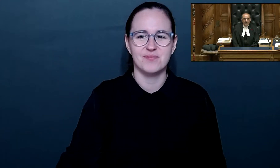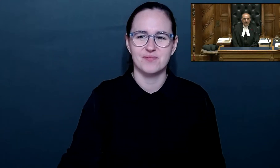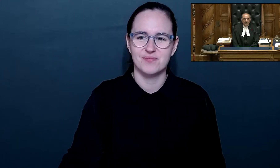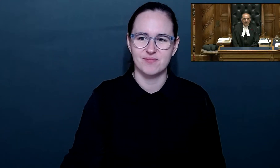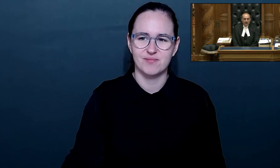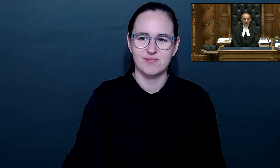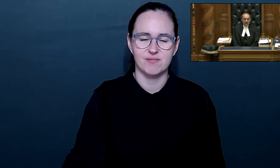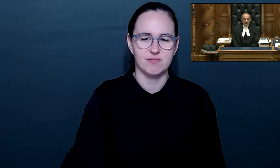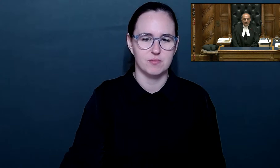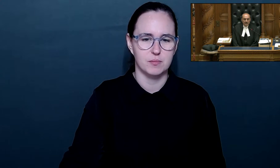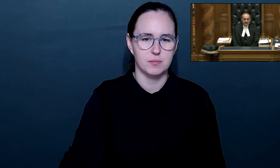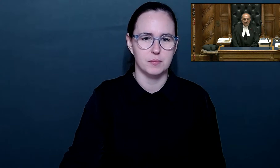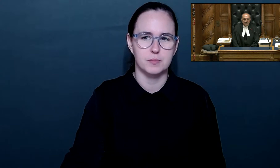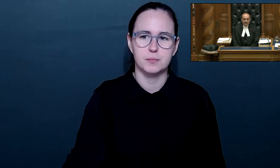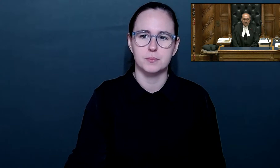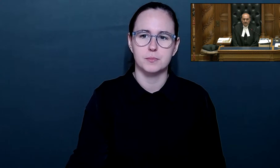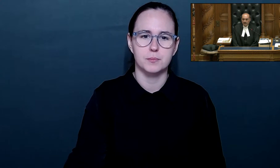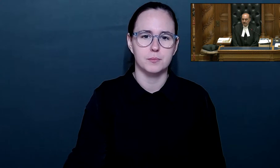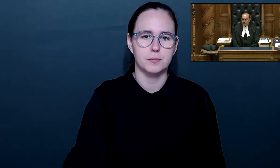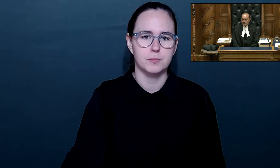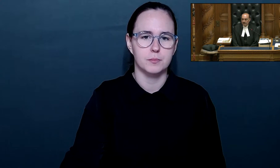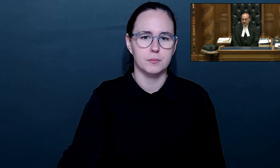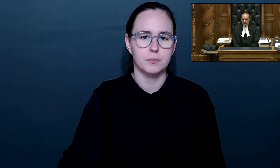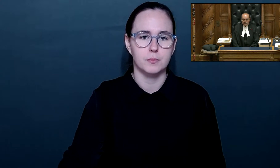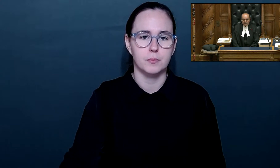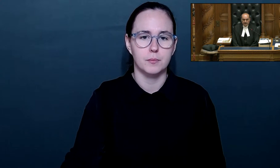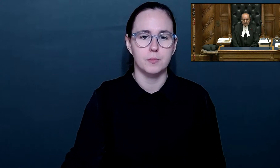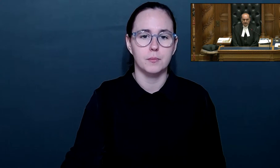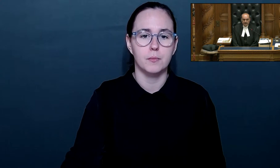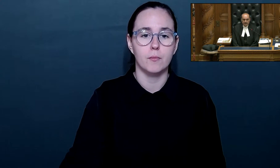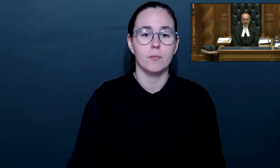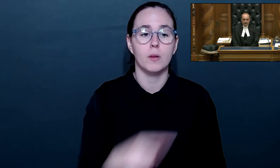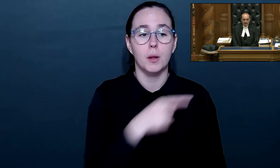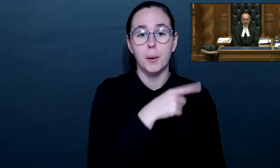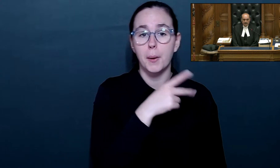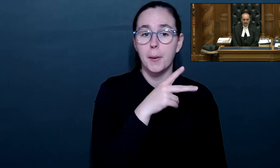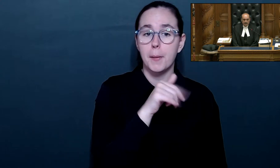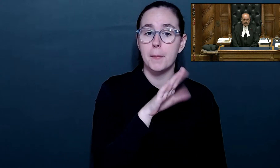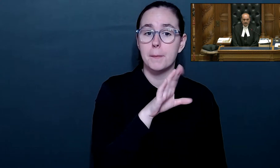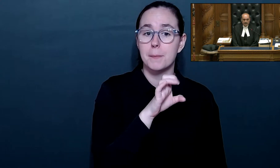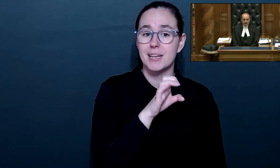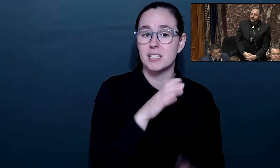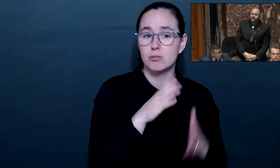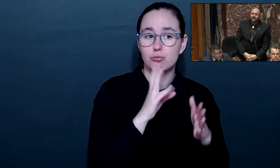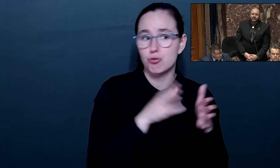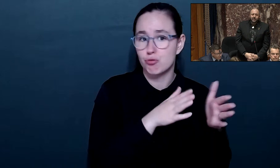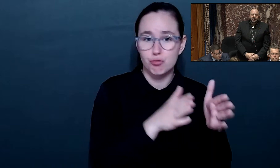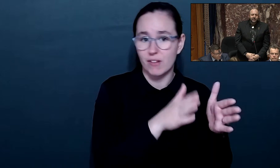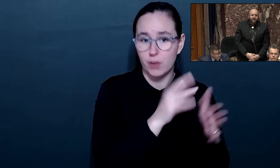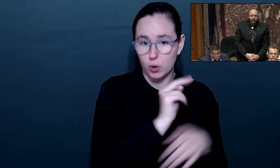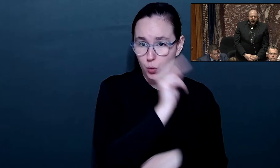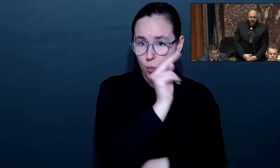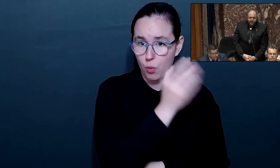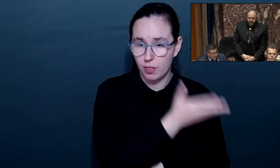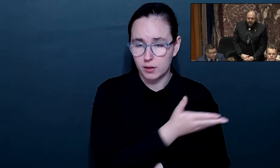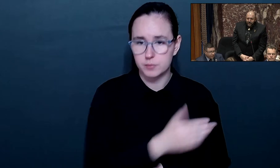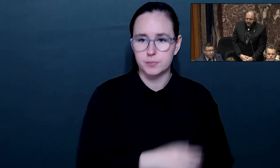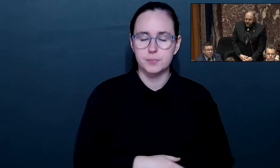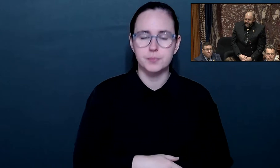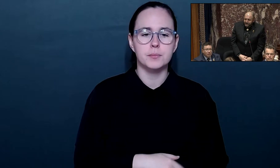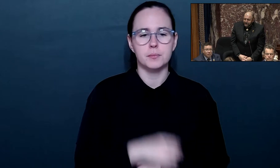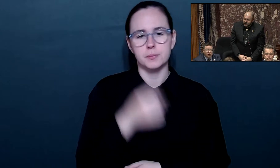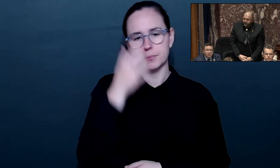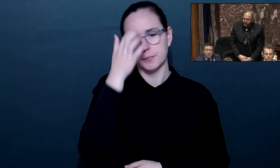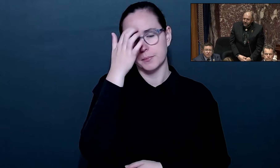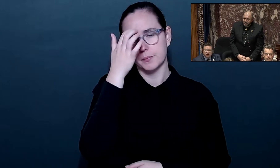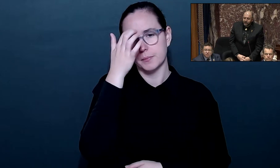Member for Peace River North. Thank you very much, Mr. Speaker. I just wanted to introduce to the House a fellow councillor from the